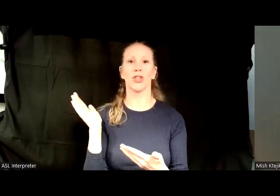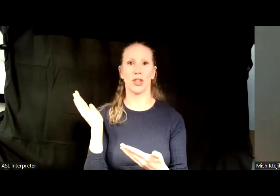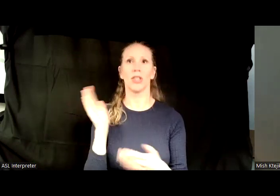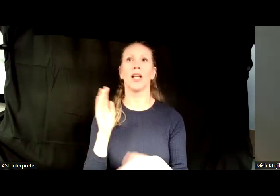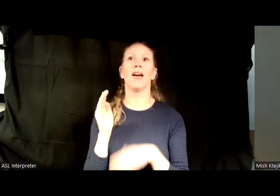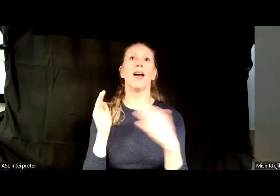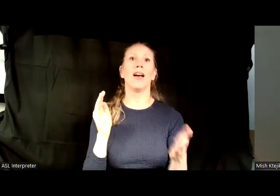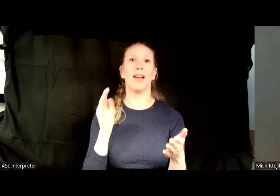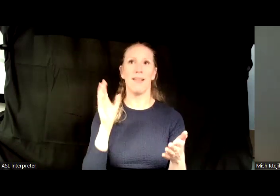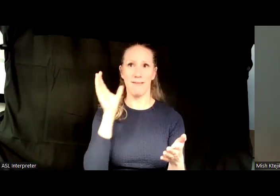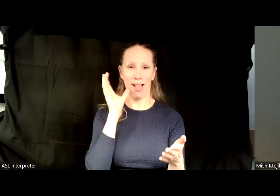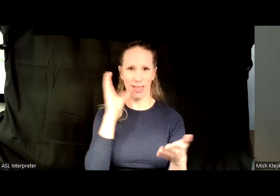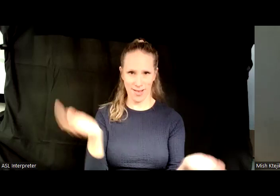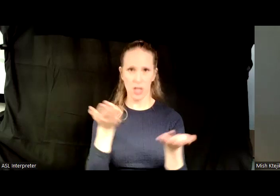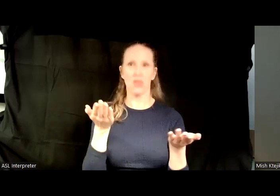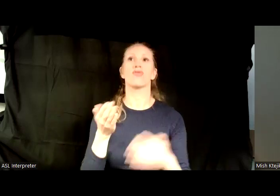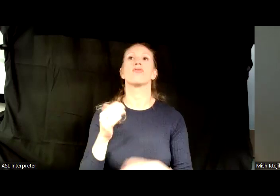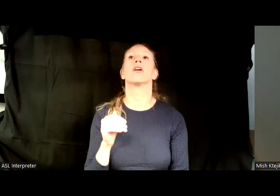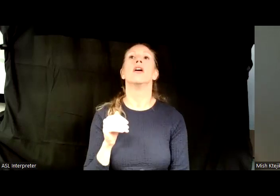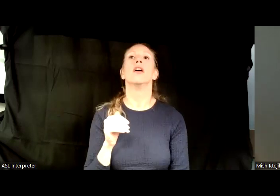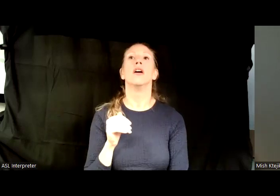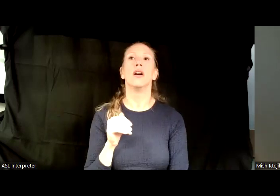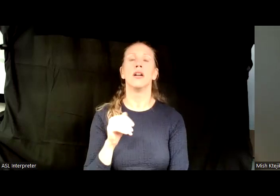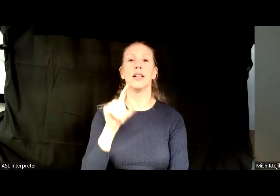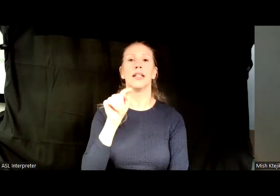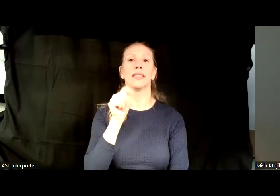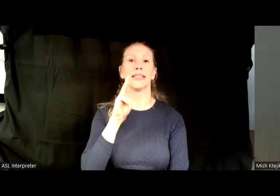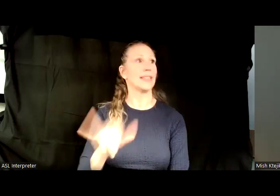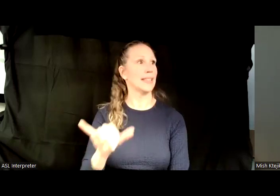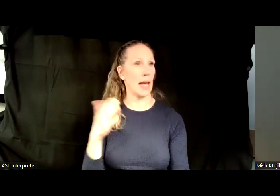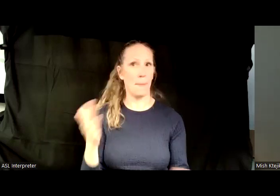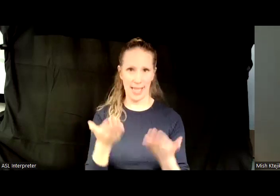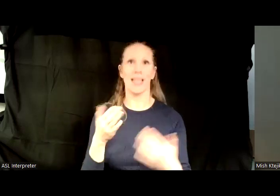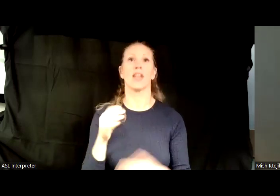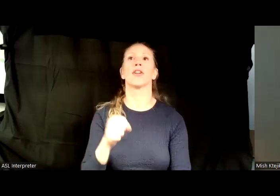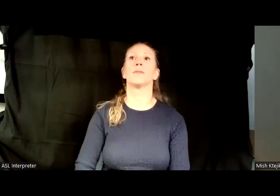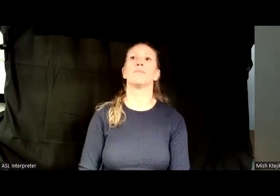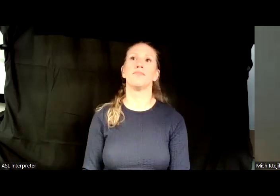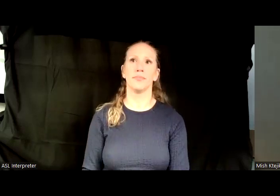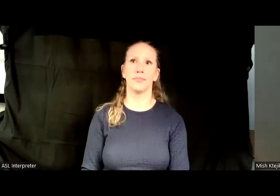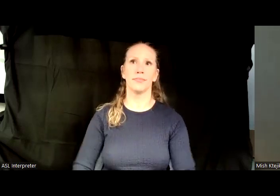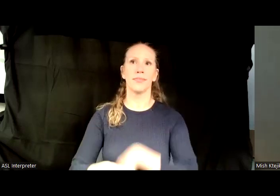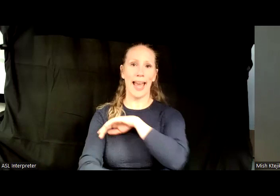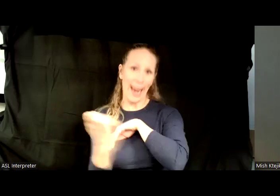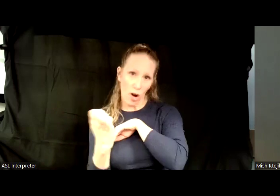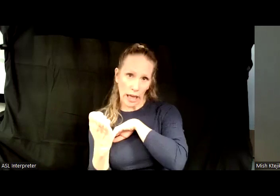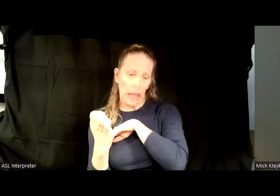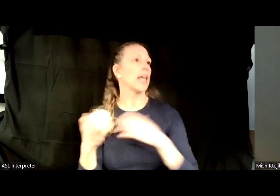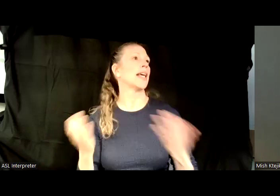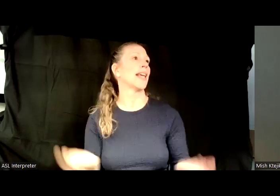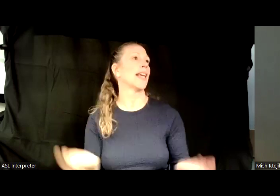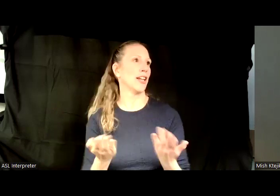Here. Colleen here. Tammy. Yeah, Tammy's here. And